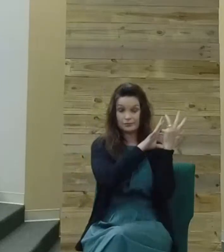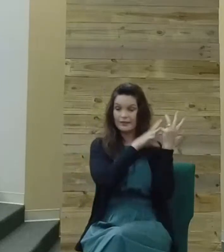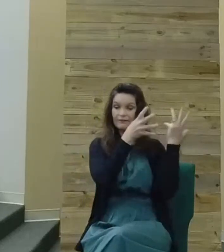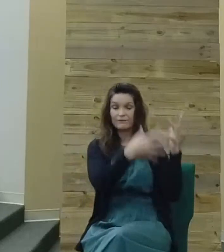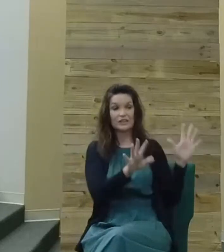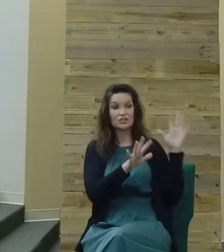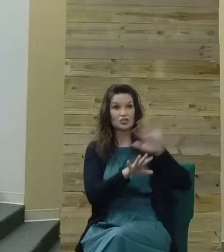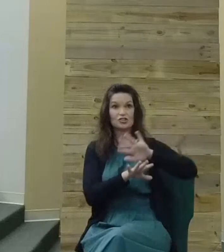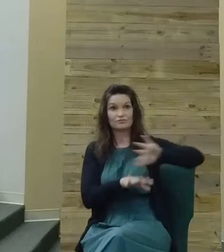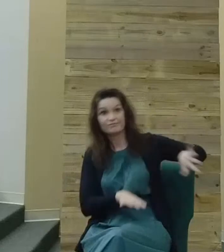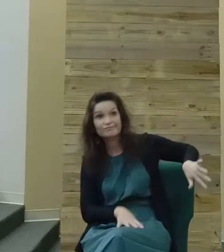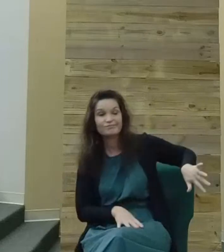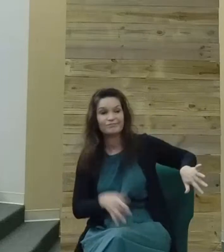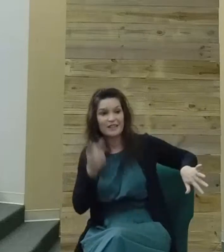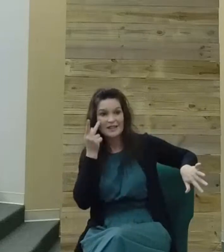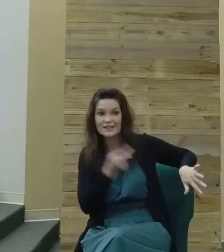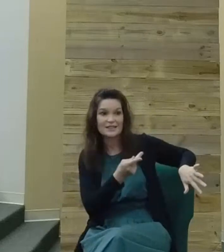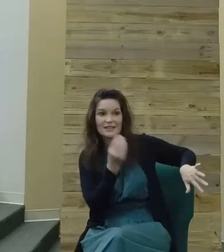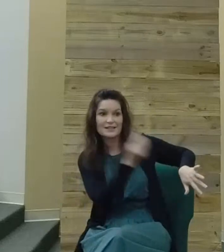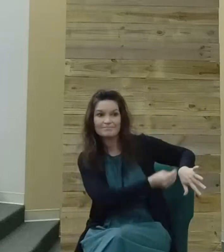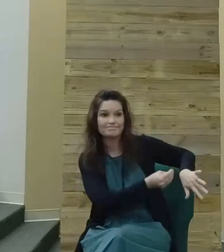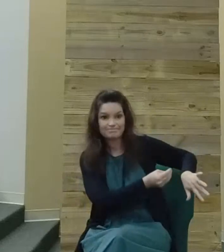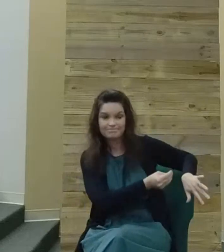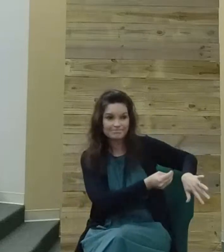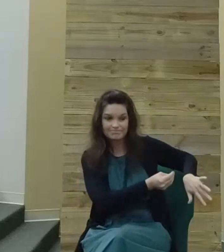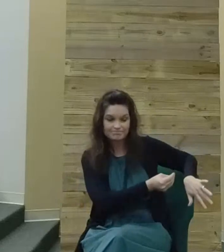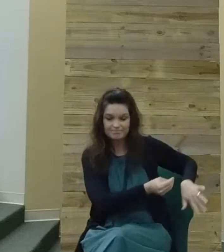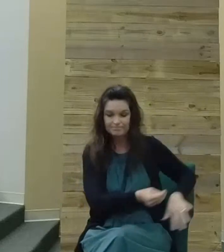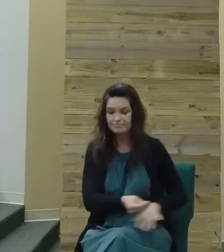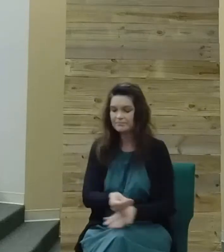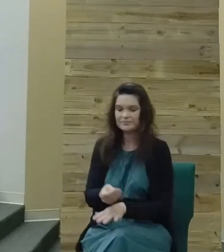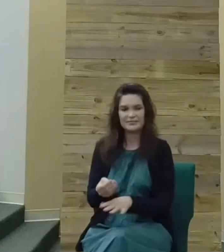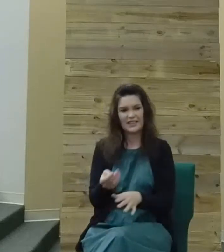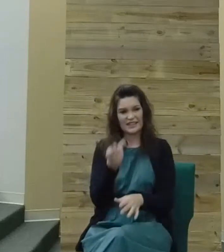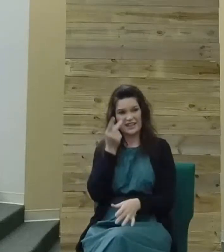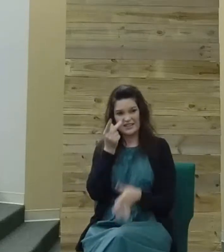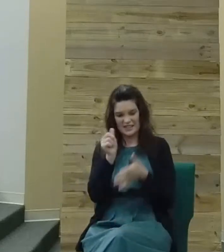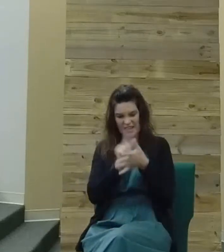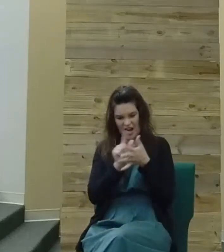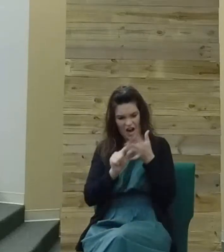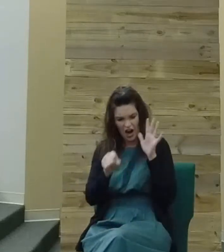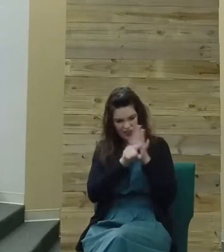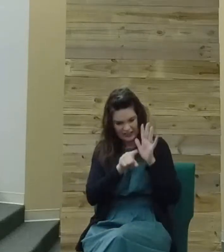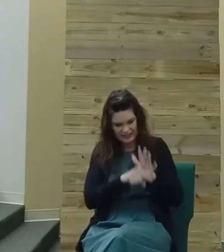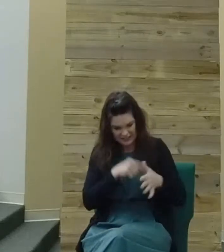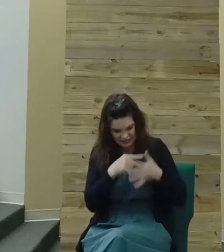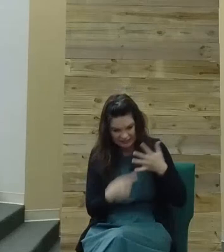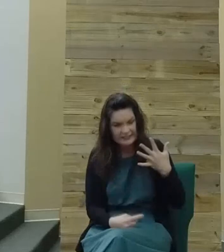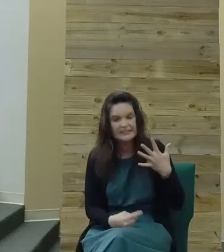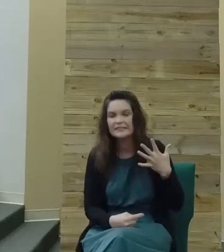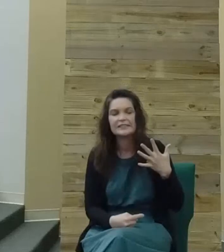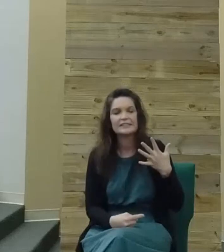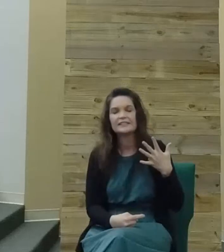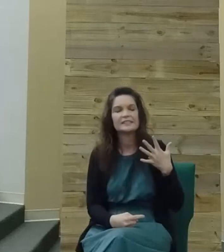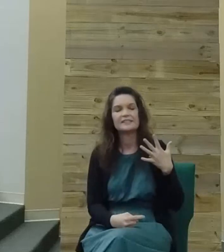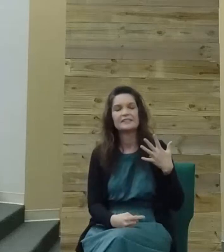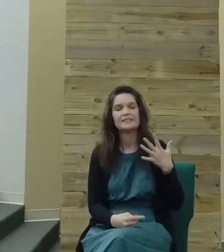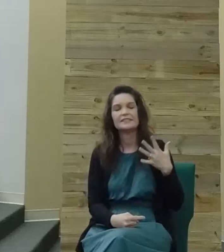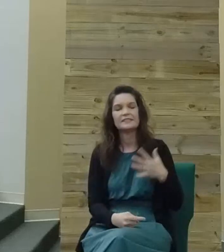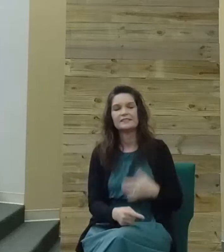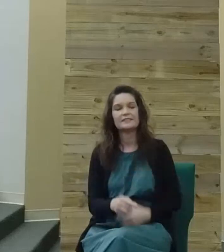present. He no longer sees the dirt that was in your life. He no longer sees the filth that you felt like that you